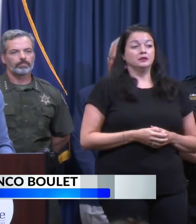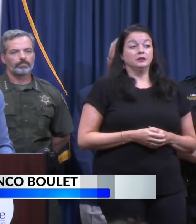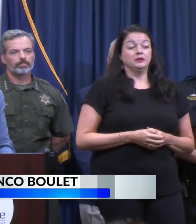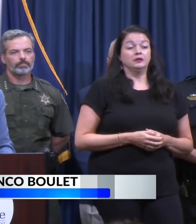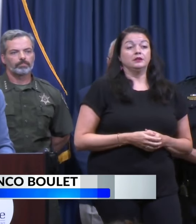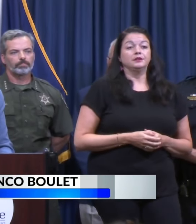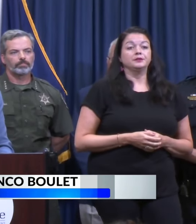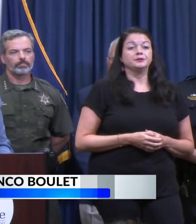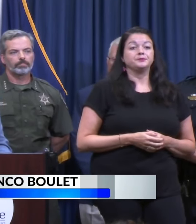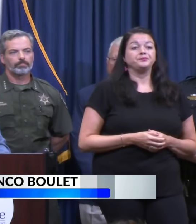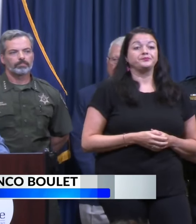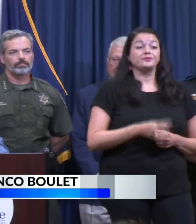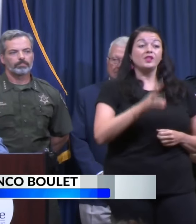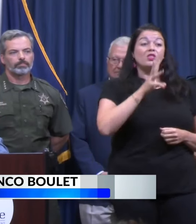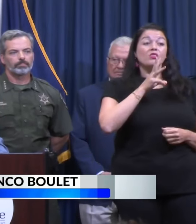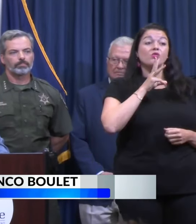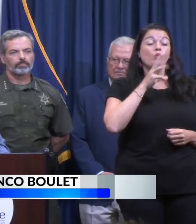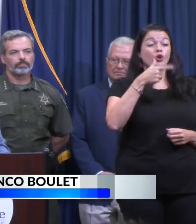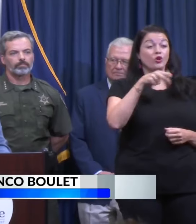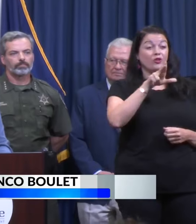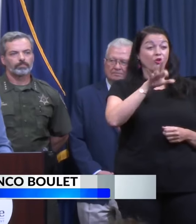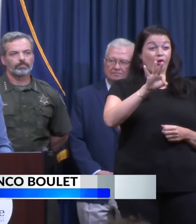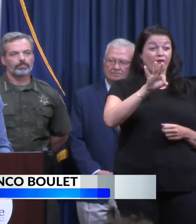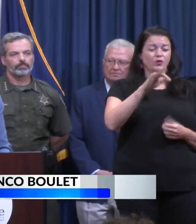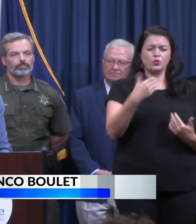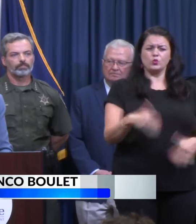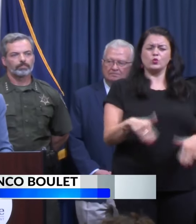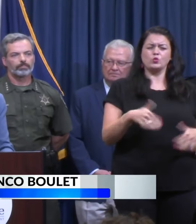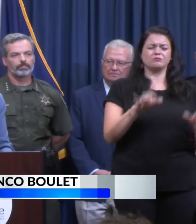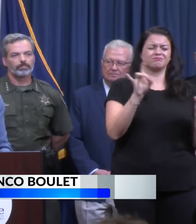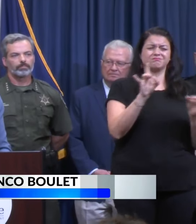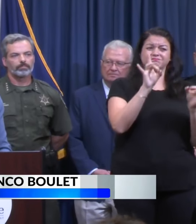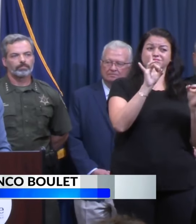are in the Gulf are as bad as we've ever seen them.